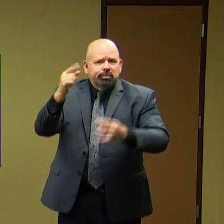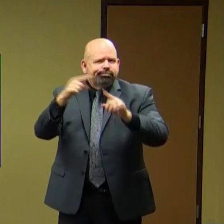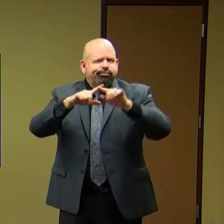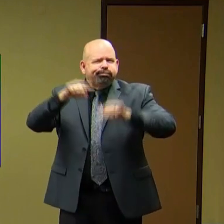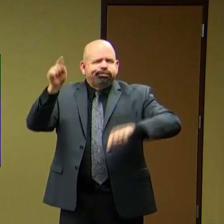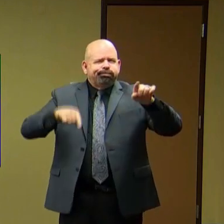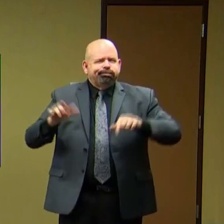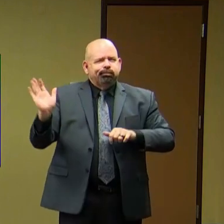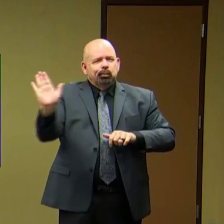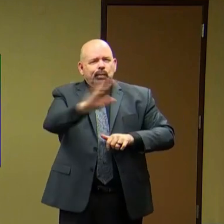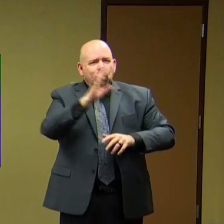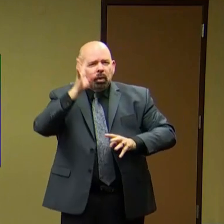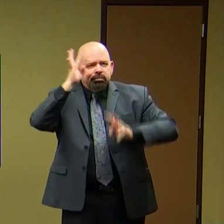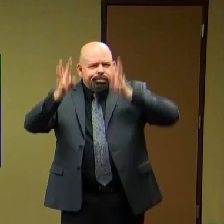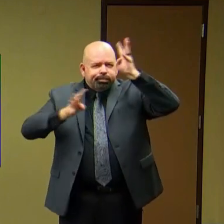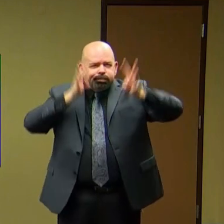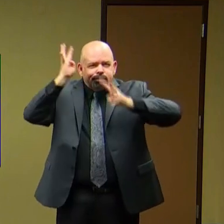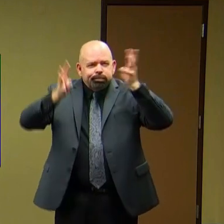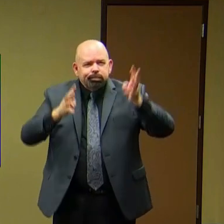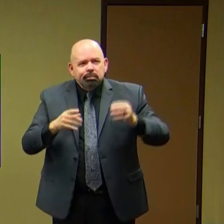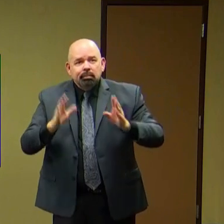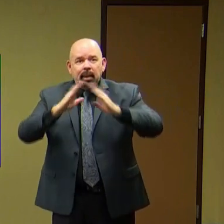on your door that do go trick-or-treating.